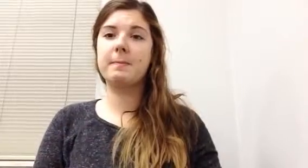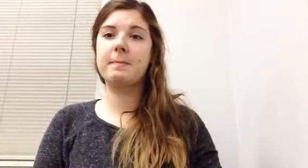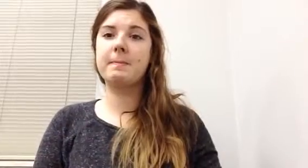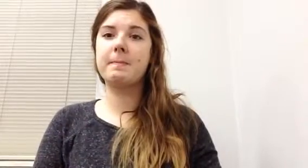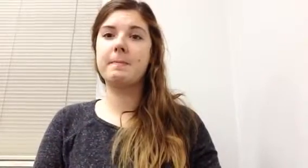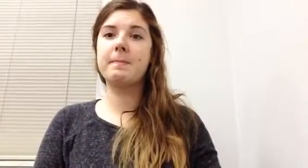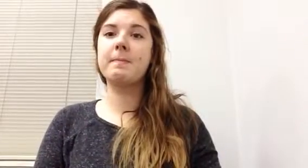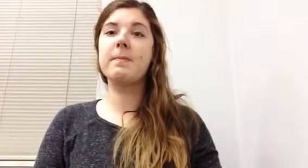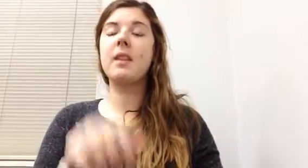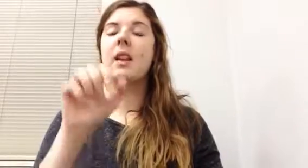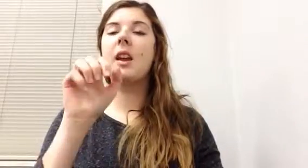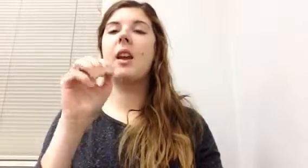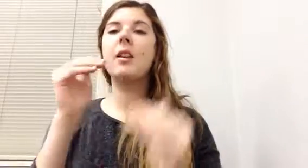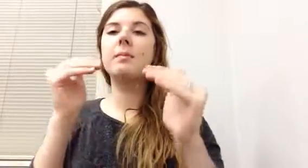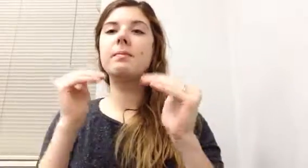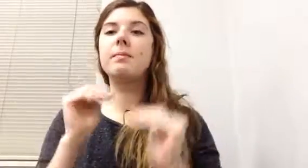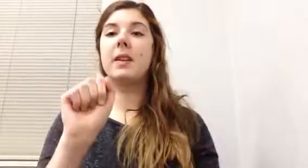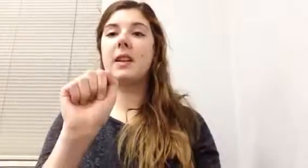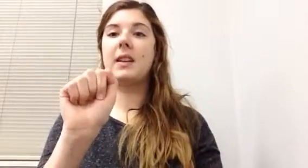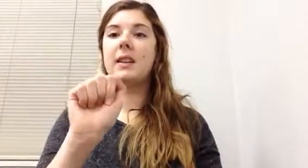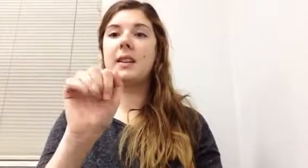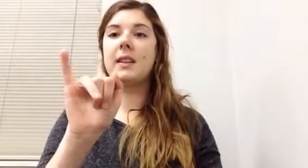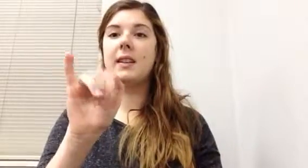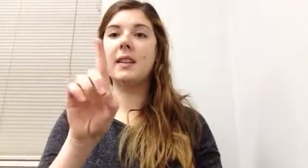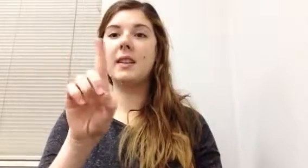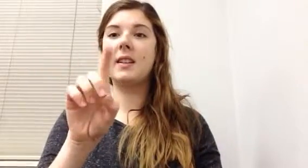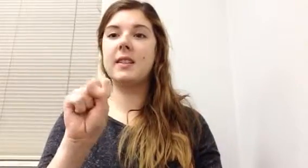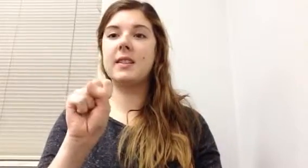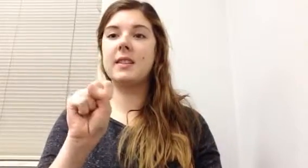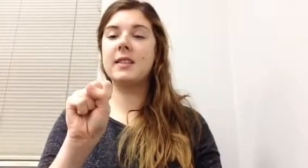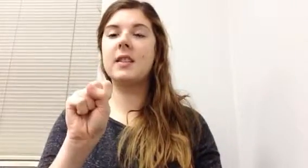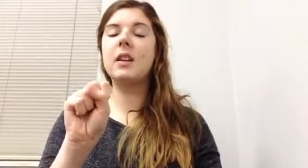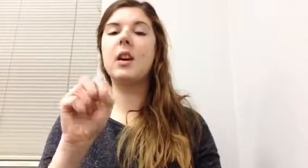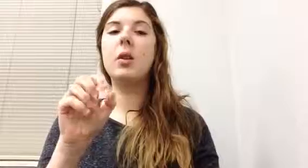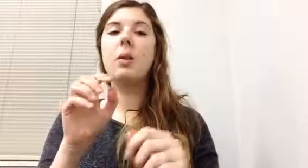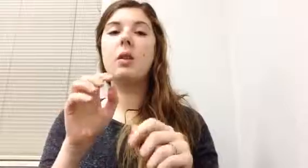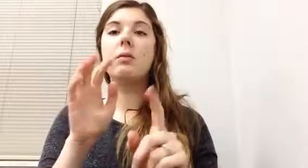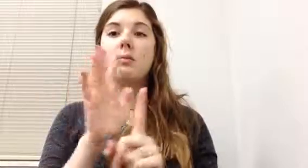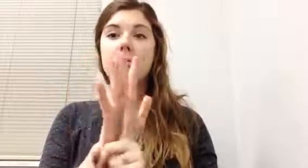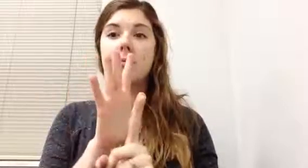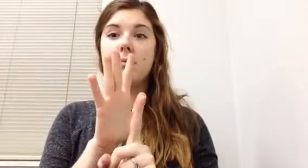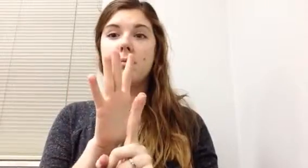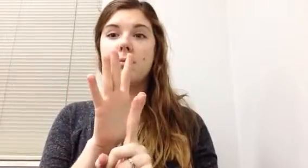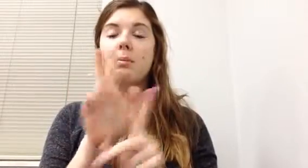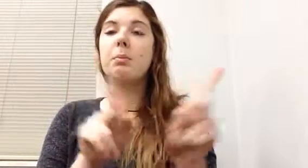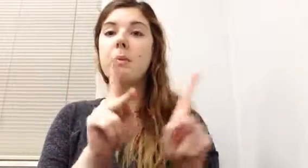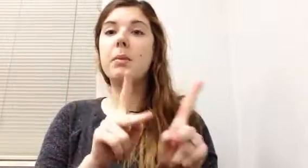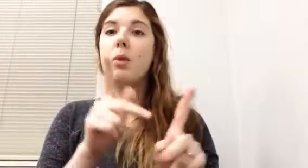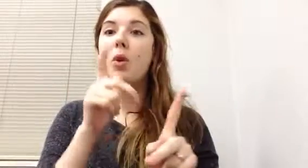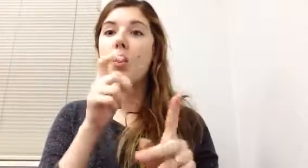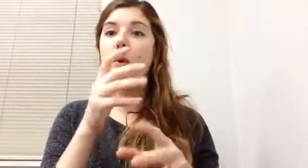The AIDS epidemic, well, the population impacted the most was the homosexual population.